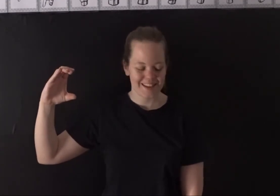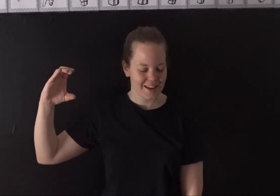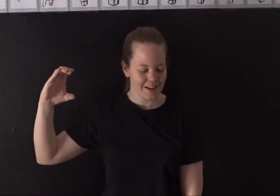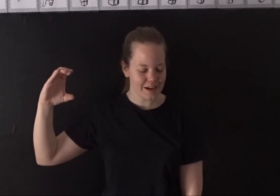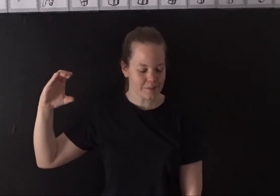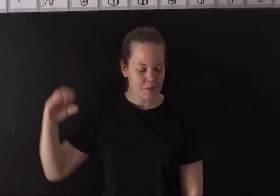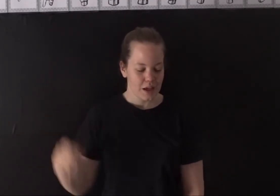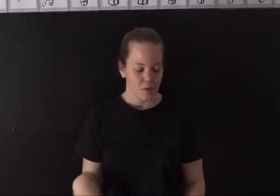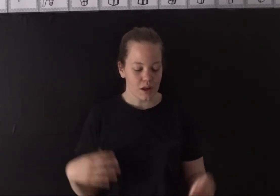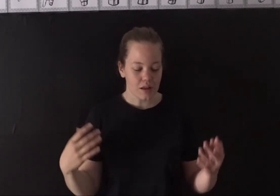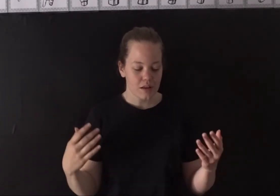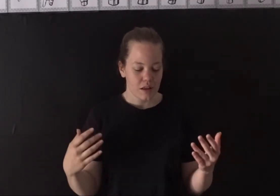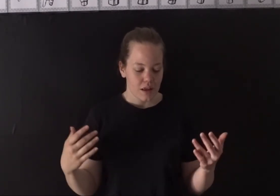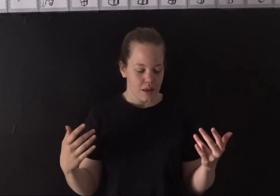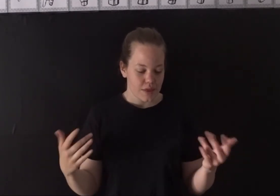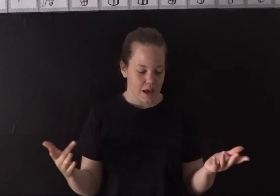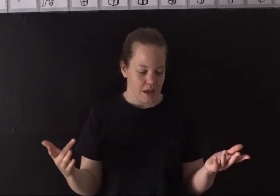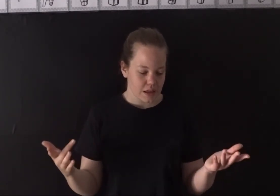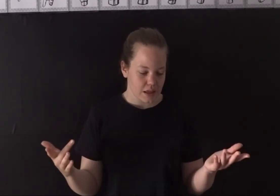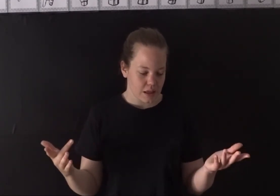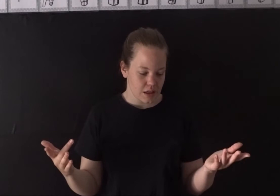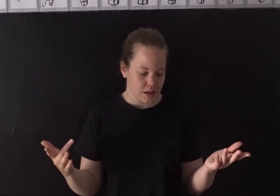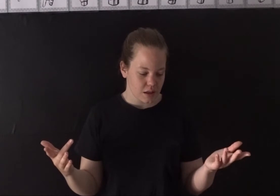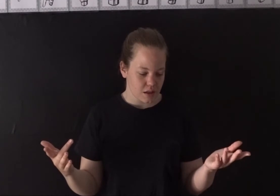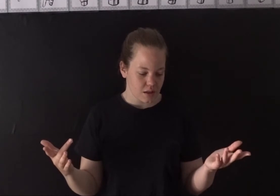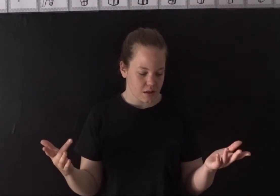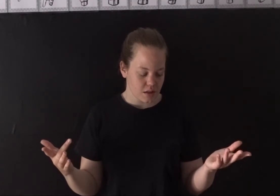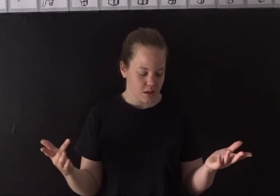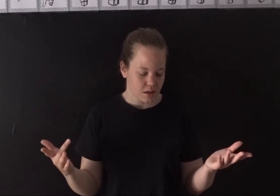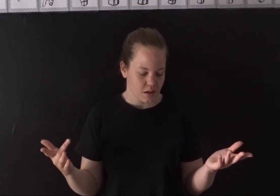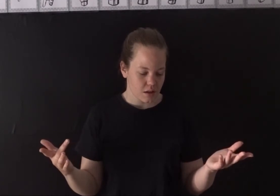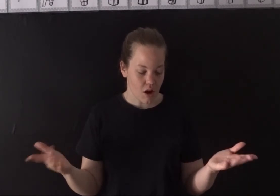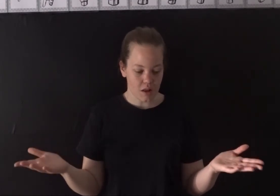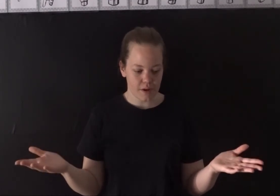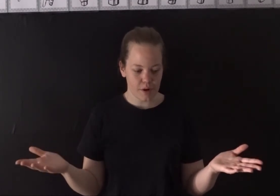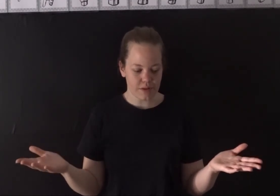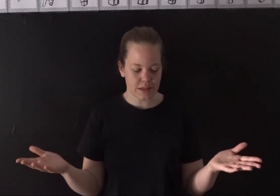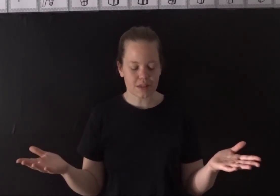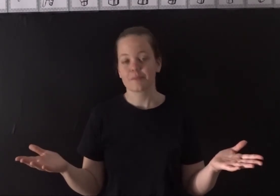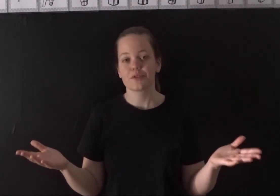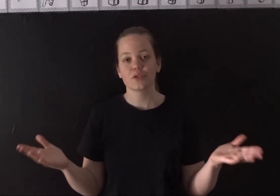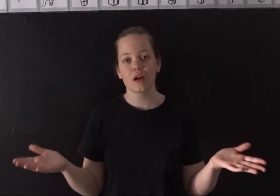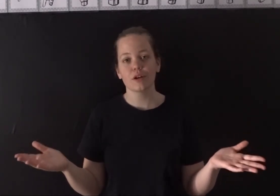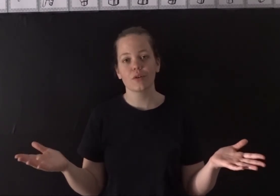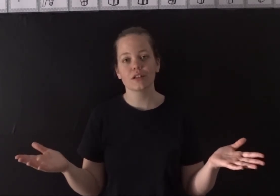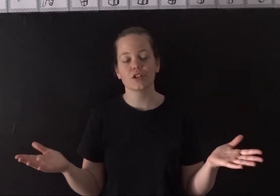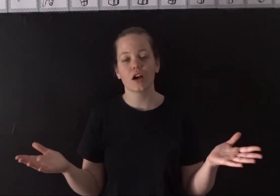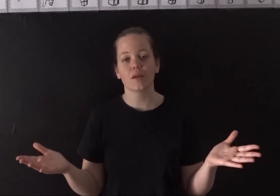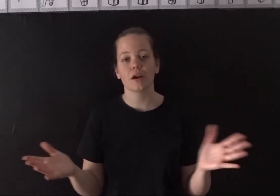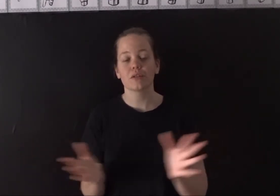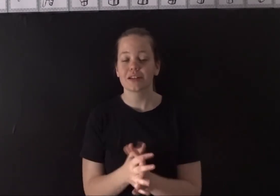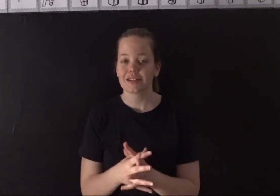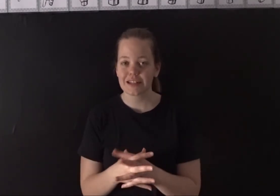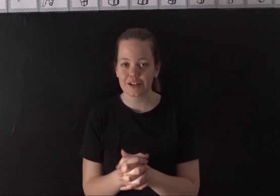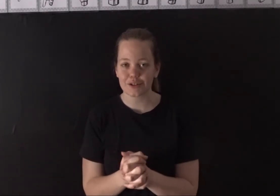All right, well, that is all of our provinces. So now we are going to talk about